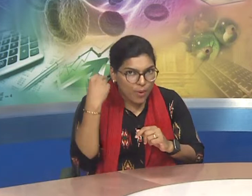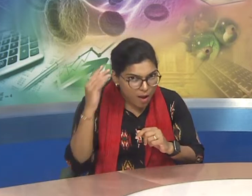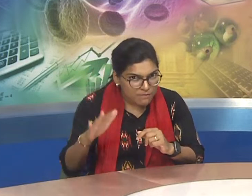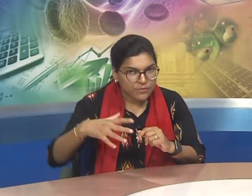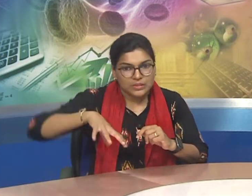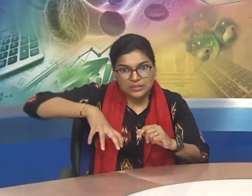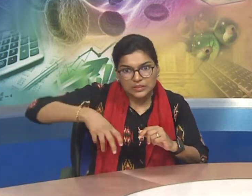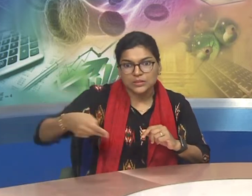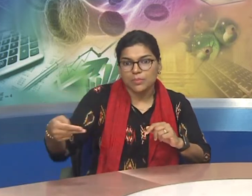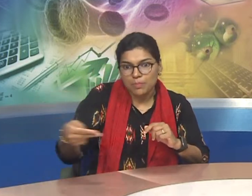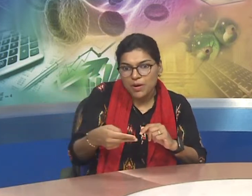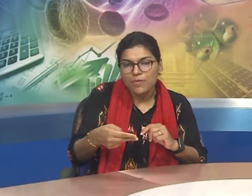the